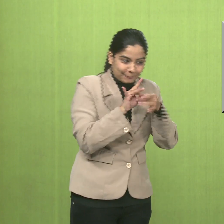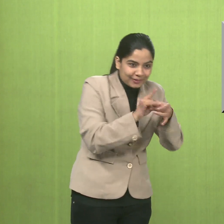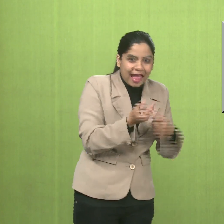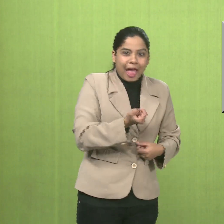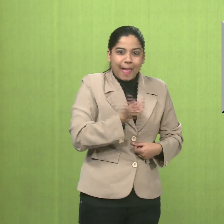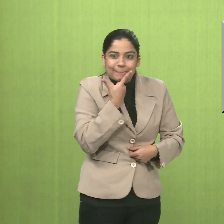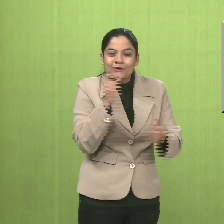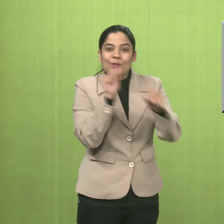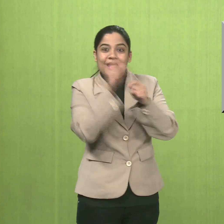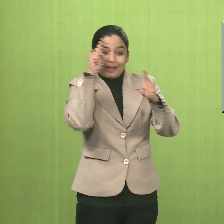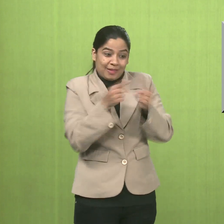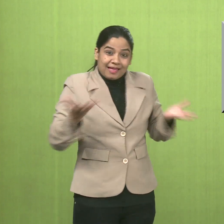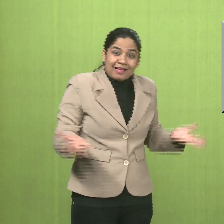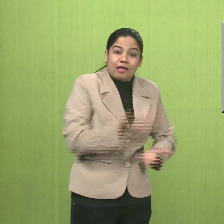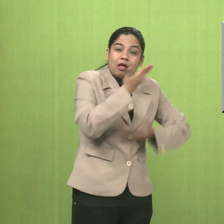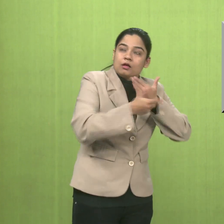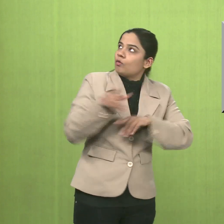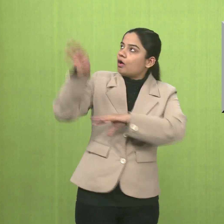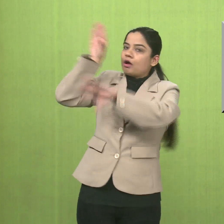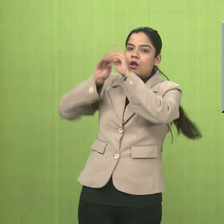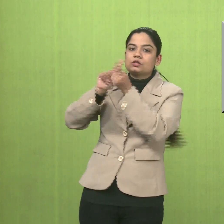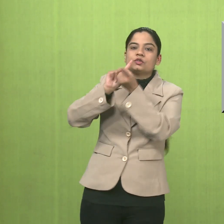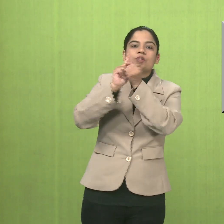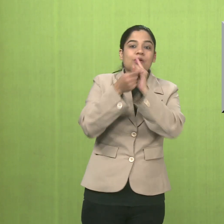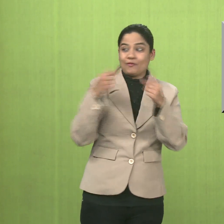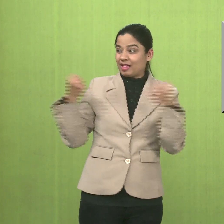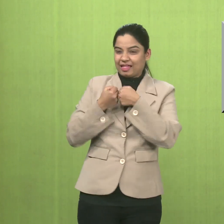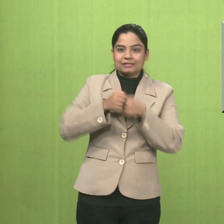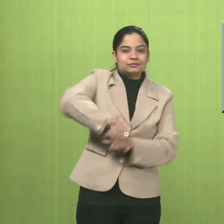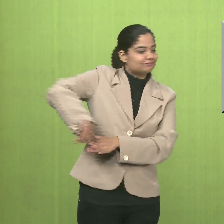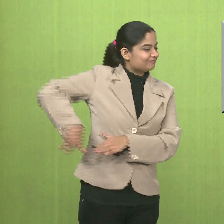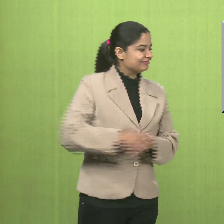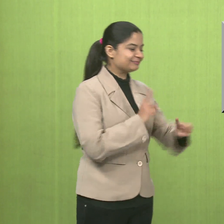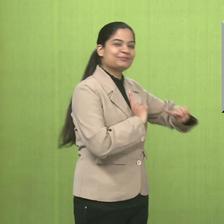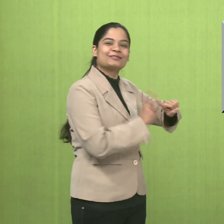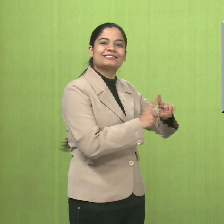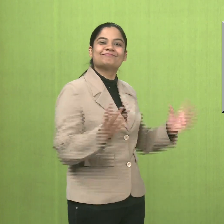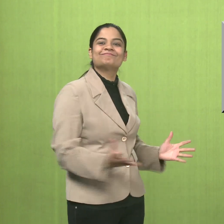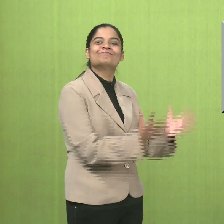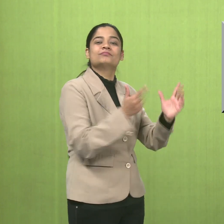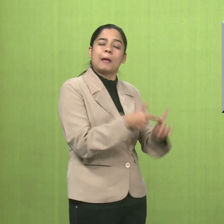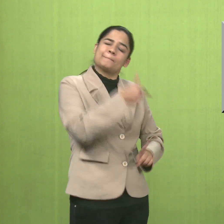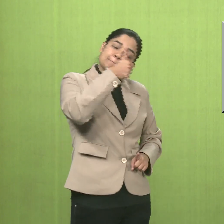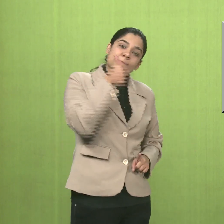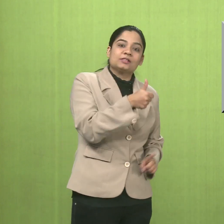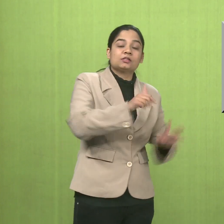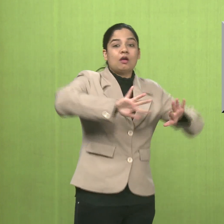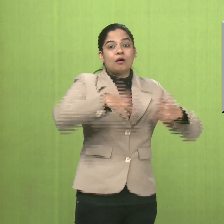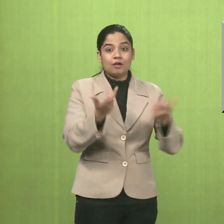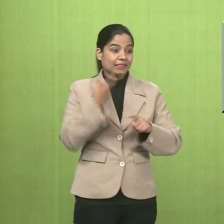them discipline, teach them punctuality. If parents take care of their children like that, children will never get into anything that is a